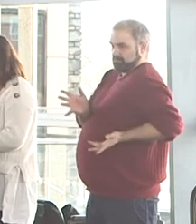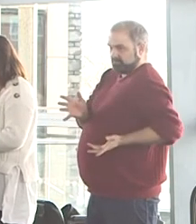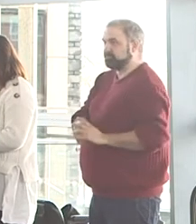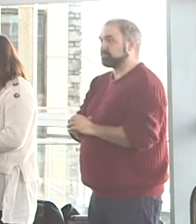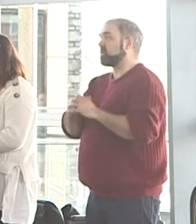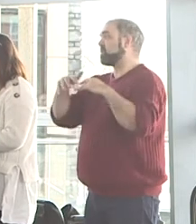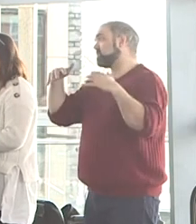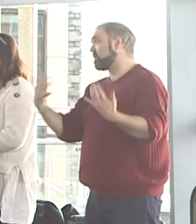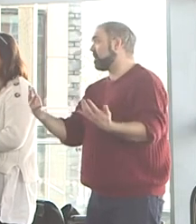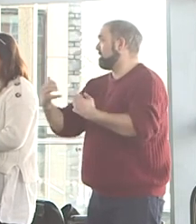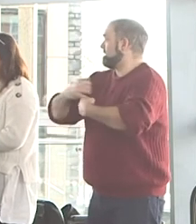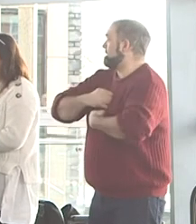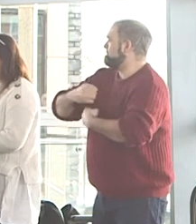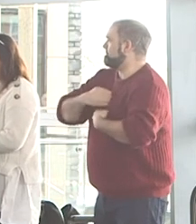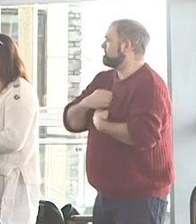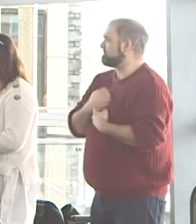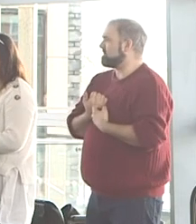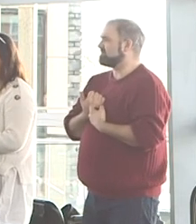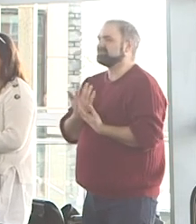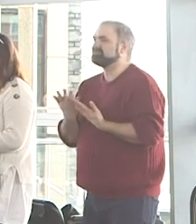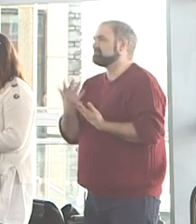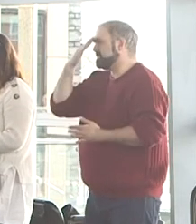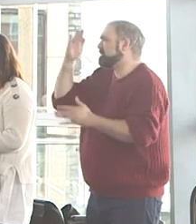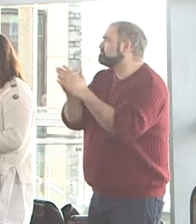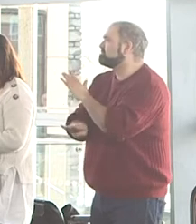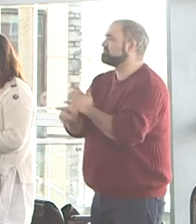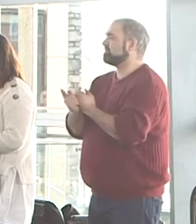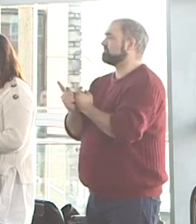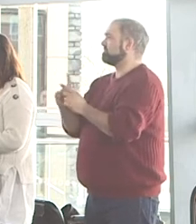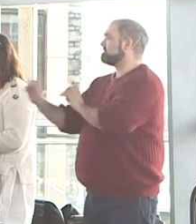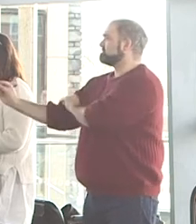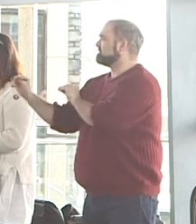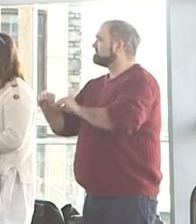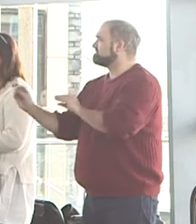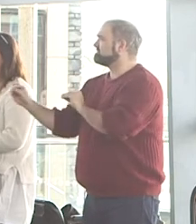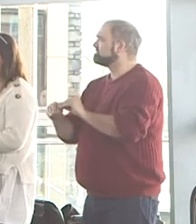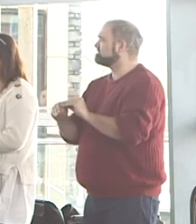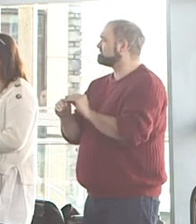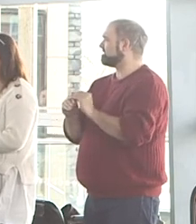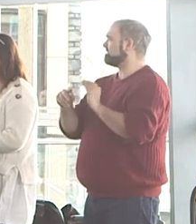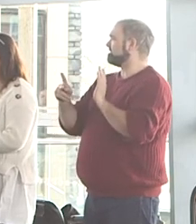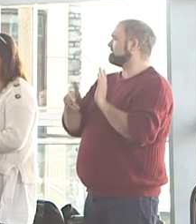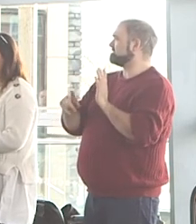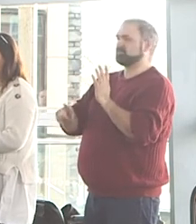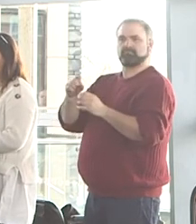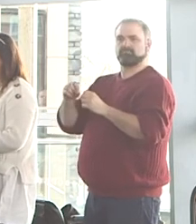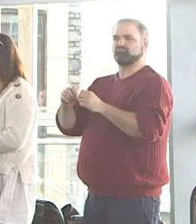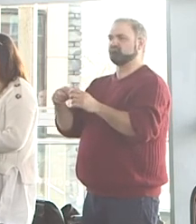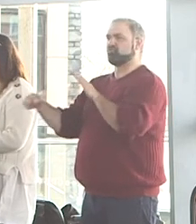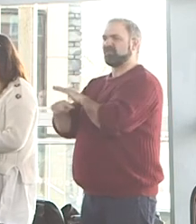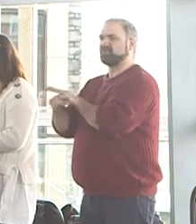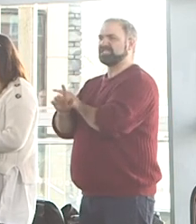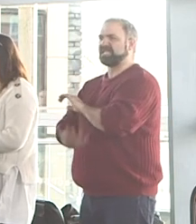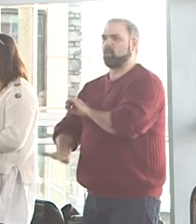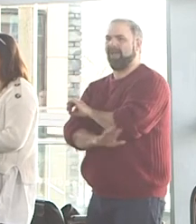So my research is on the experiences of arrival and settlement of BAME LGBTQ refugees in